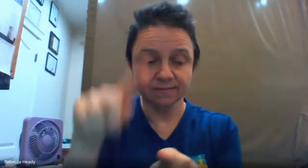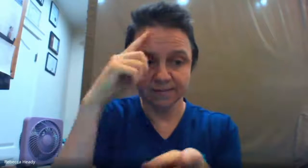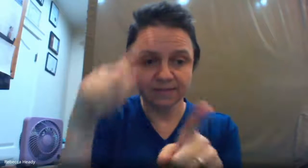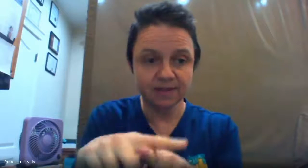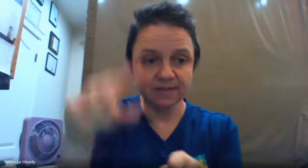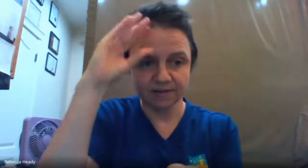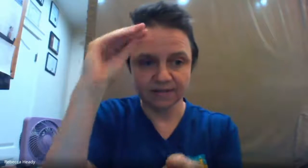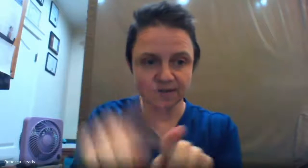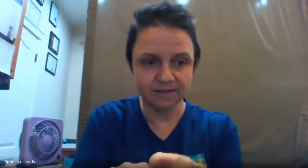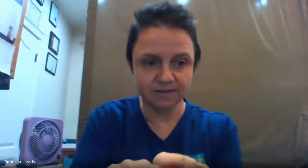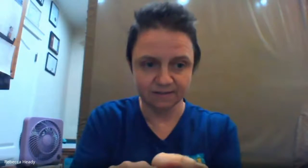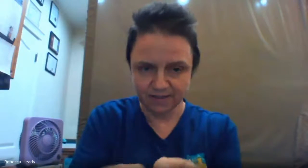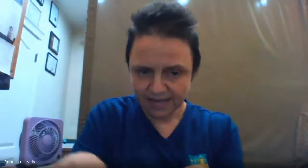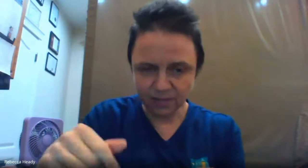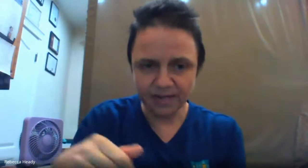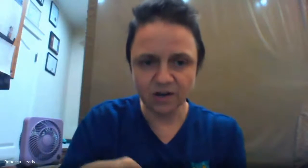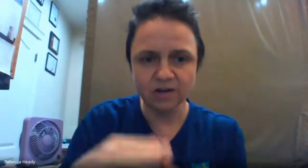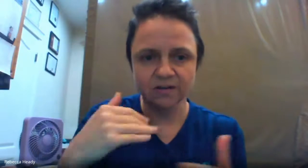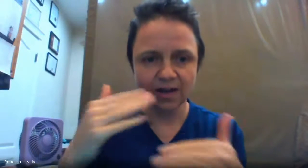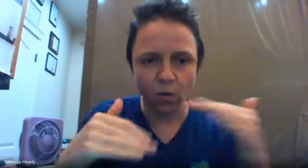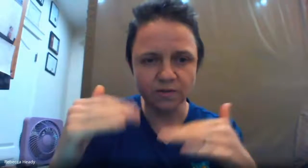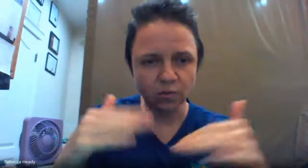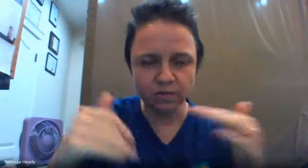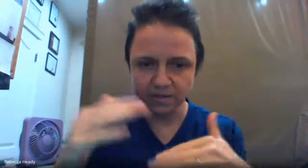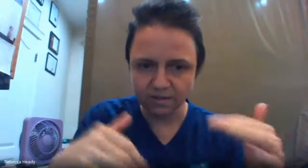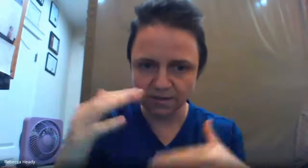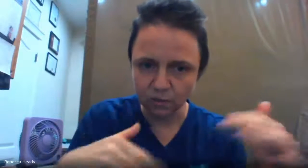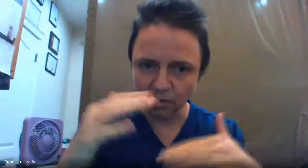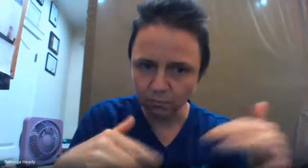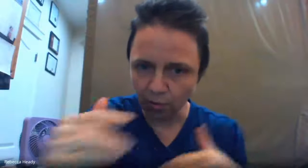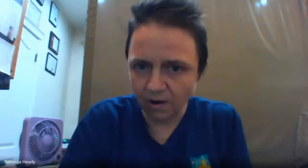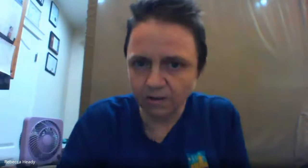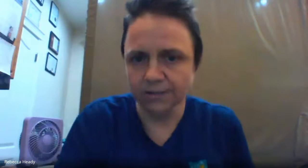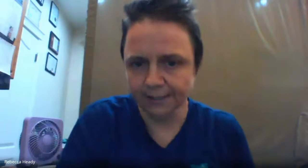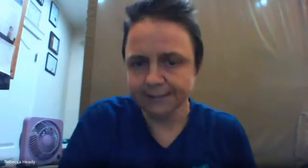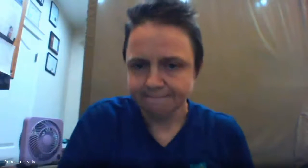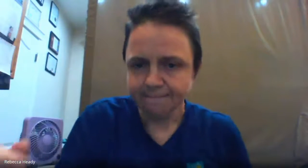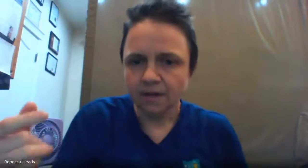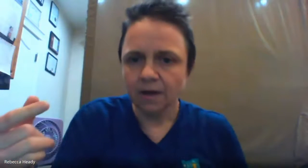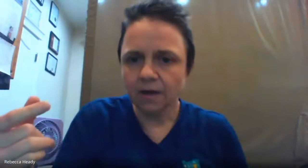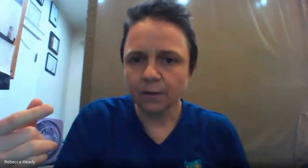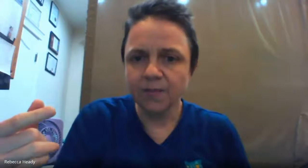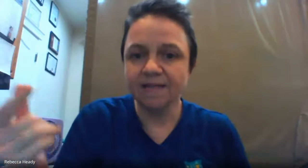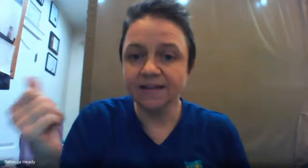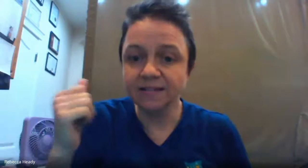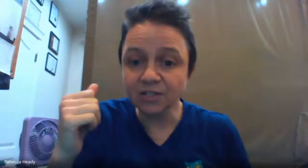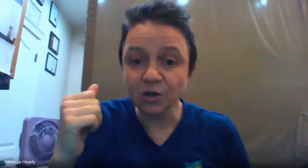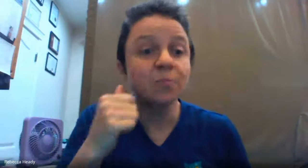this. I've seen this. It depends on kind of old school versus newer, more modern. And then sister would be